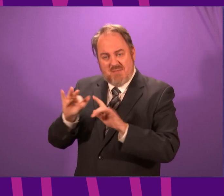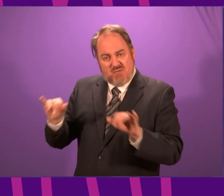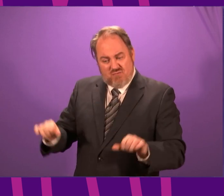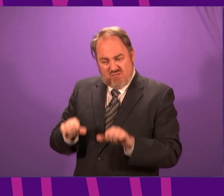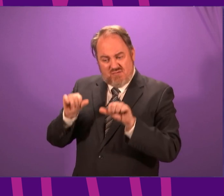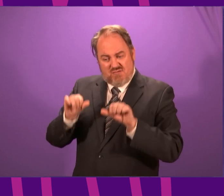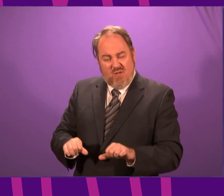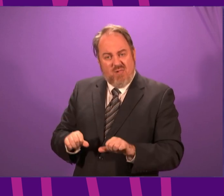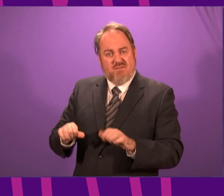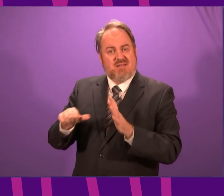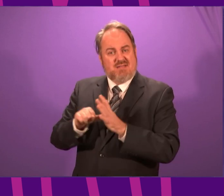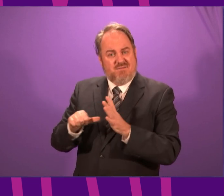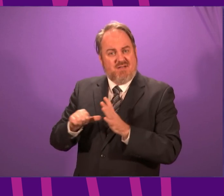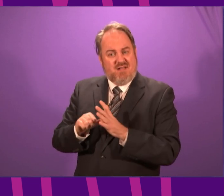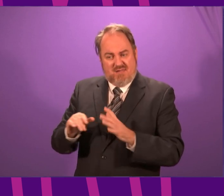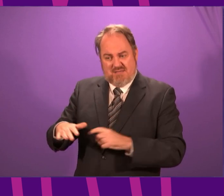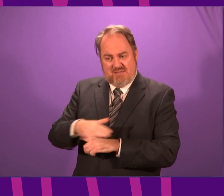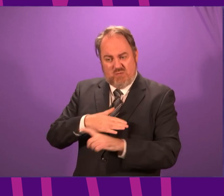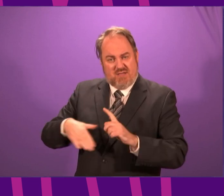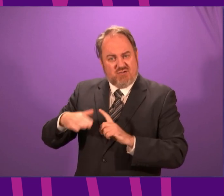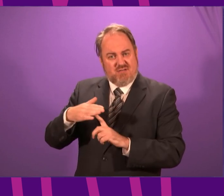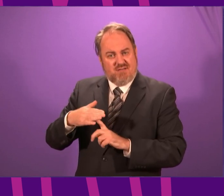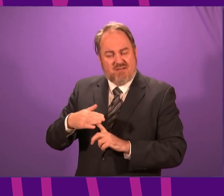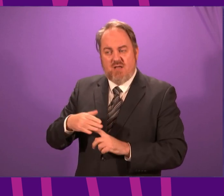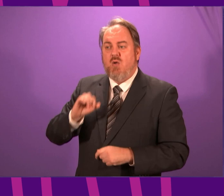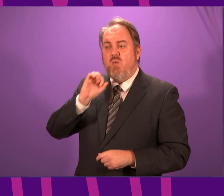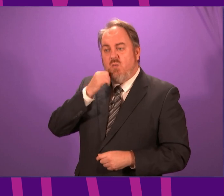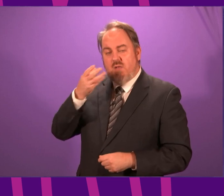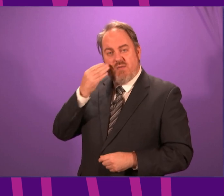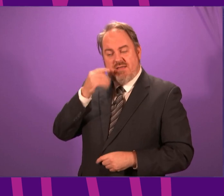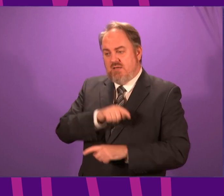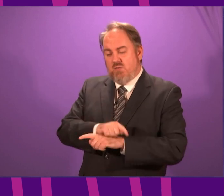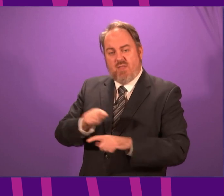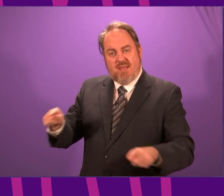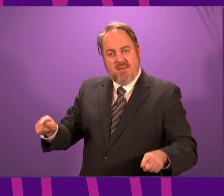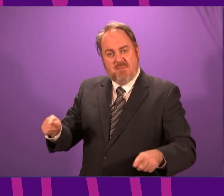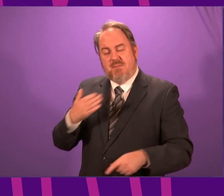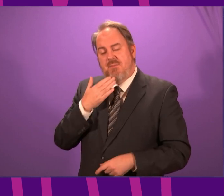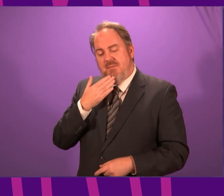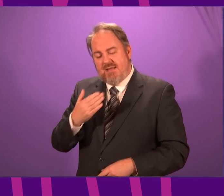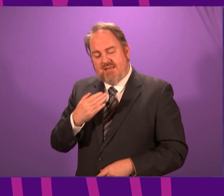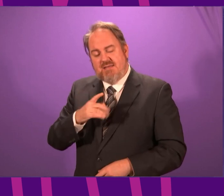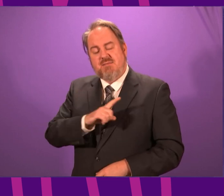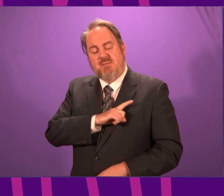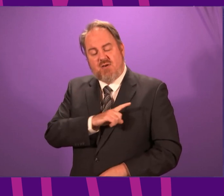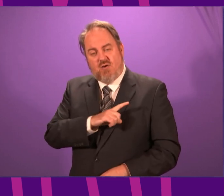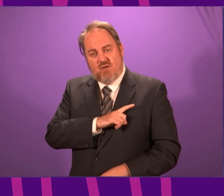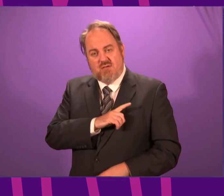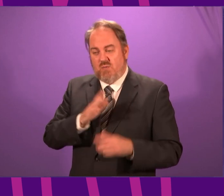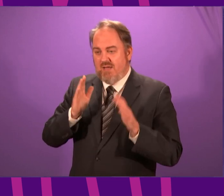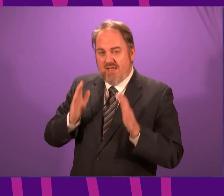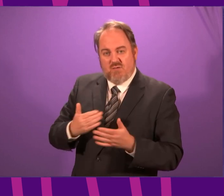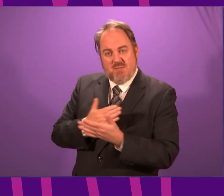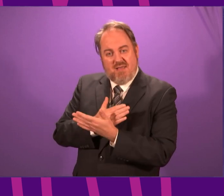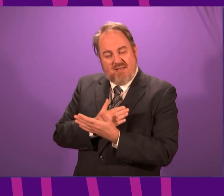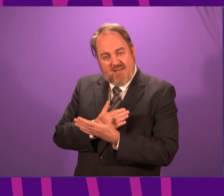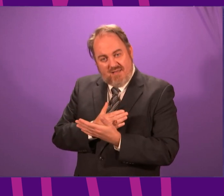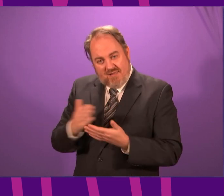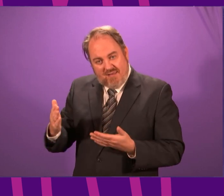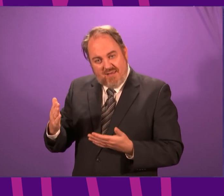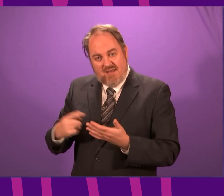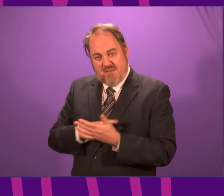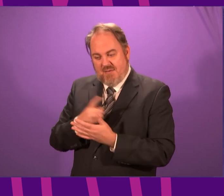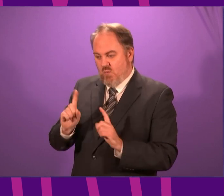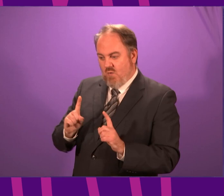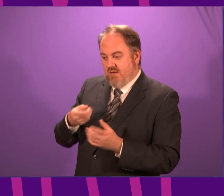First Minister will engage their expertise on an ongoing basis. But we must also align restrictions with financial support.